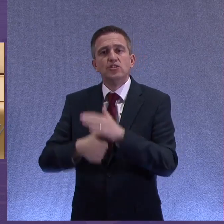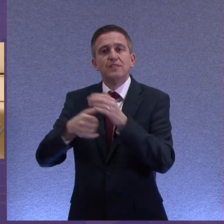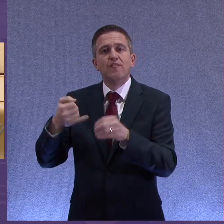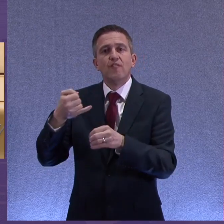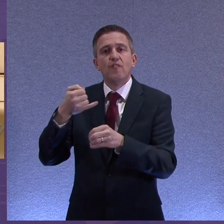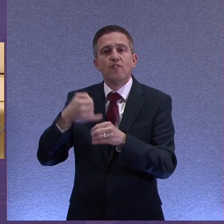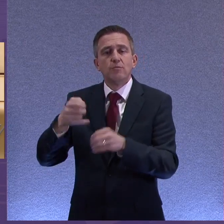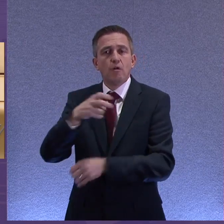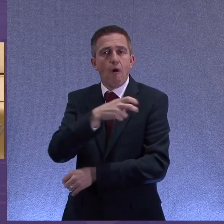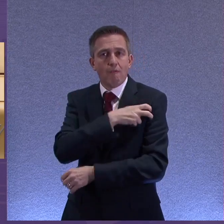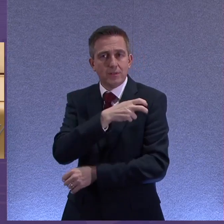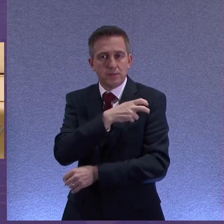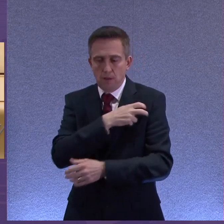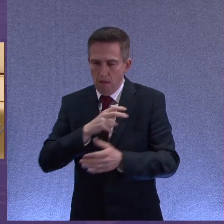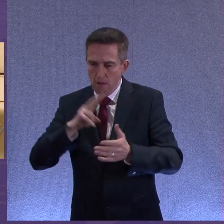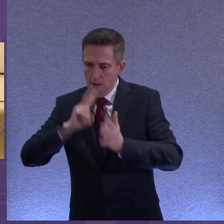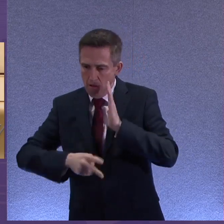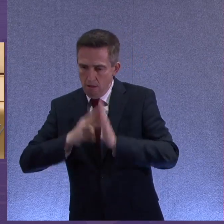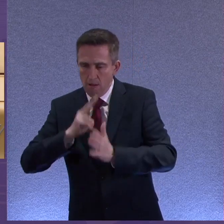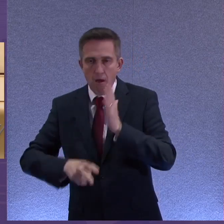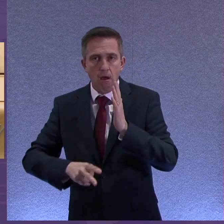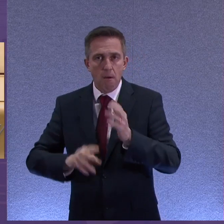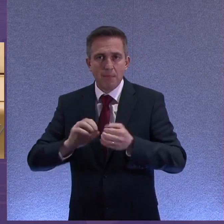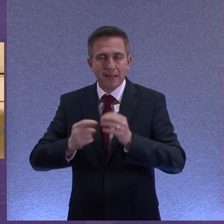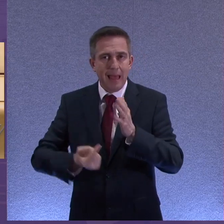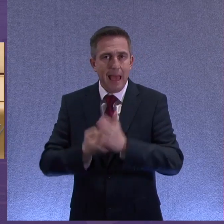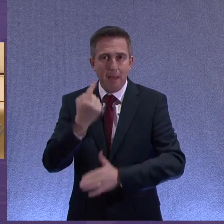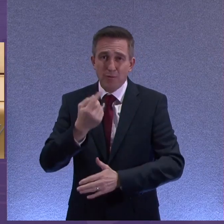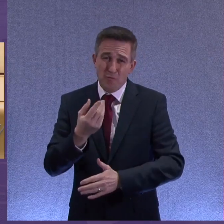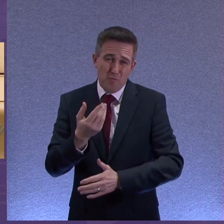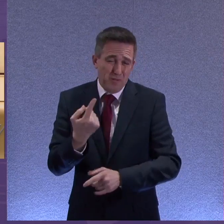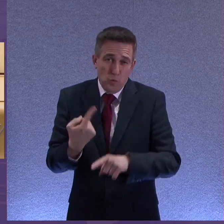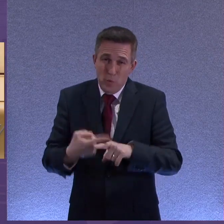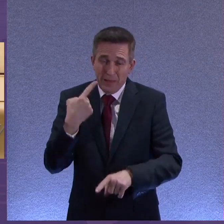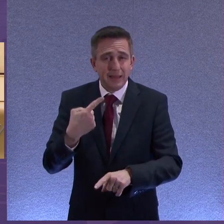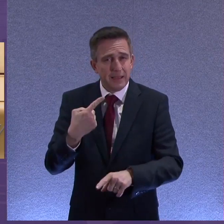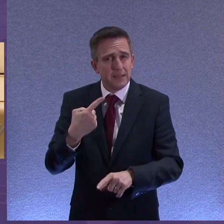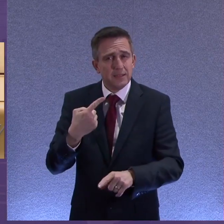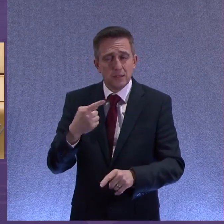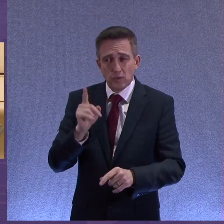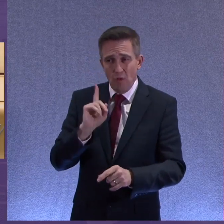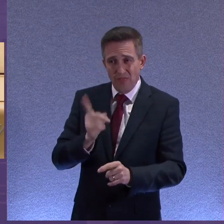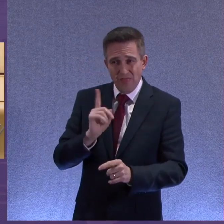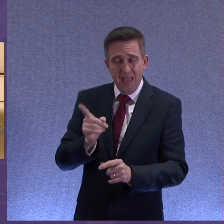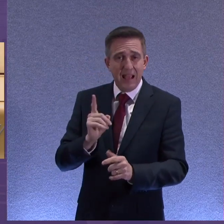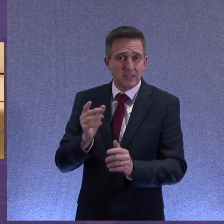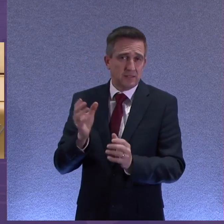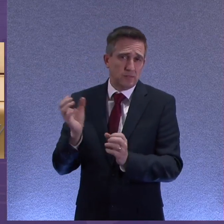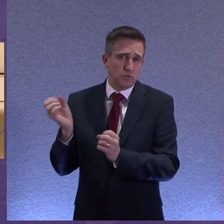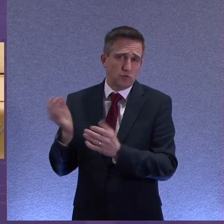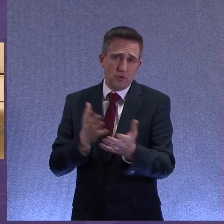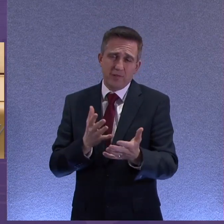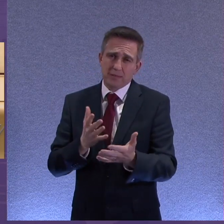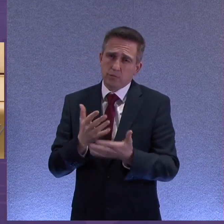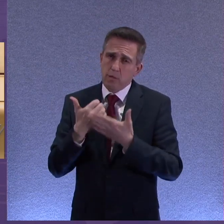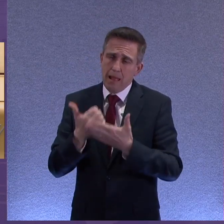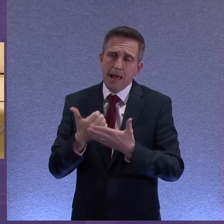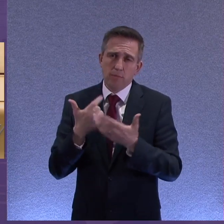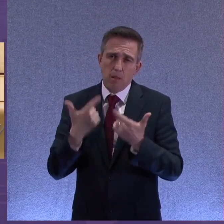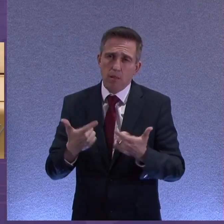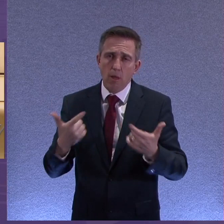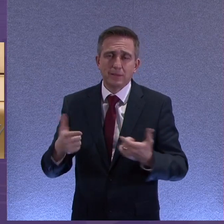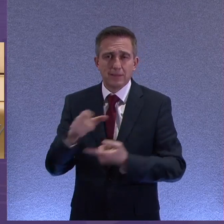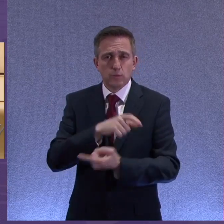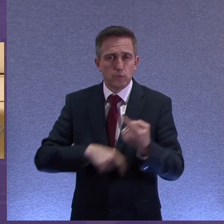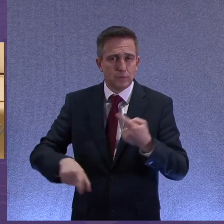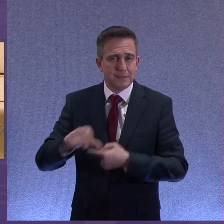Officer for ensuring that happened in the space of days. That is a huge resource to healthcare in the community. And we